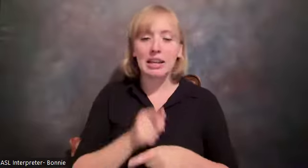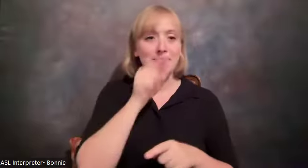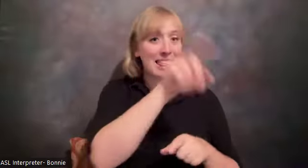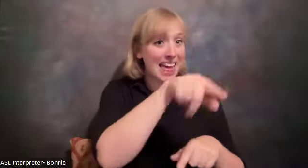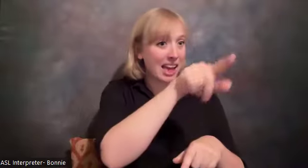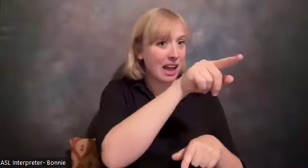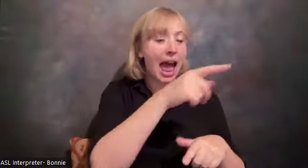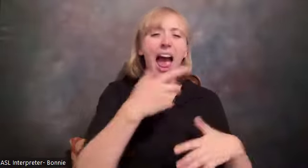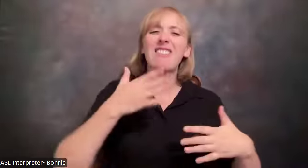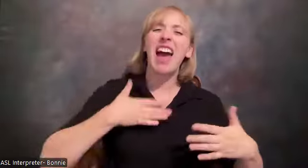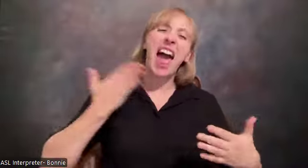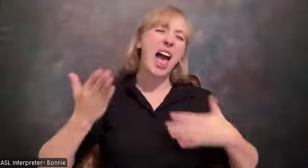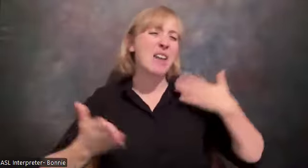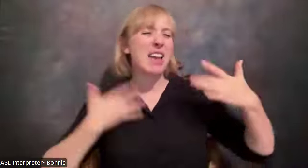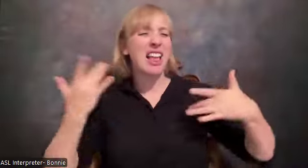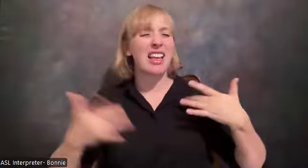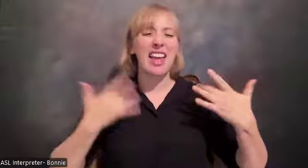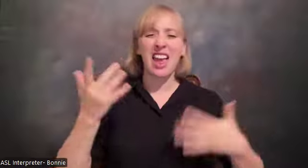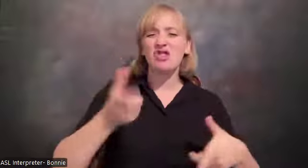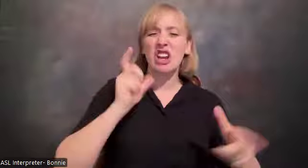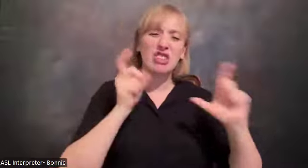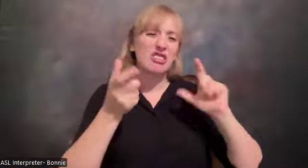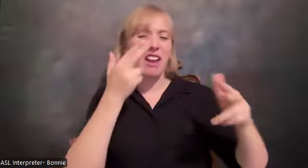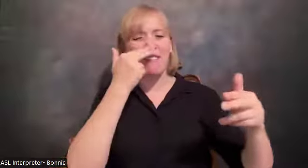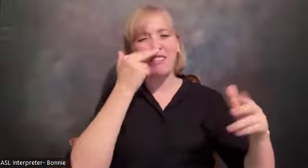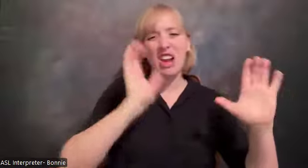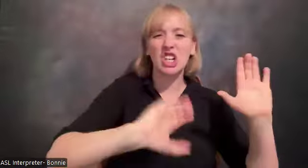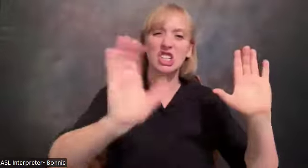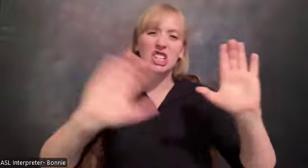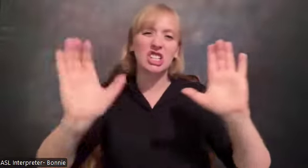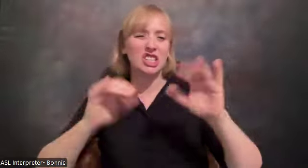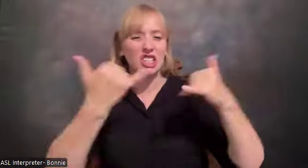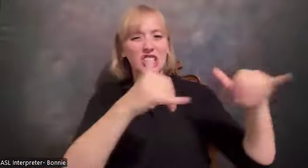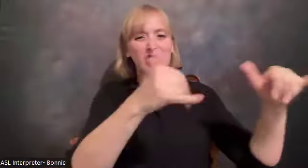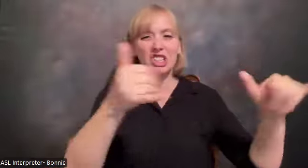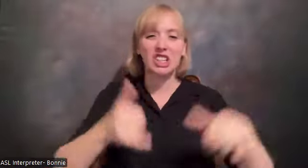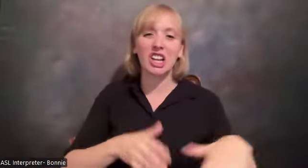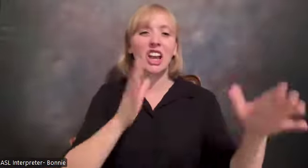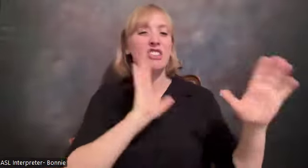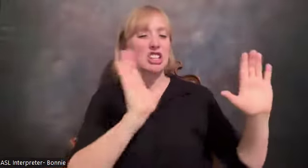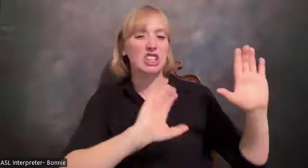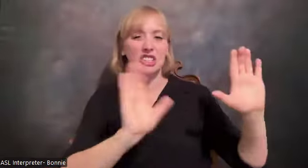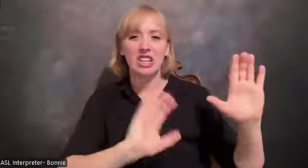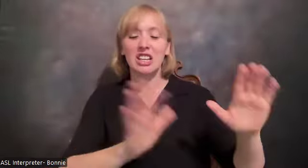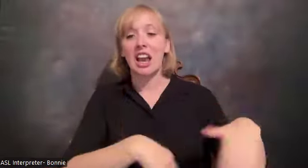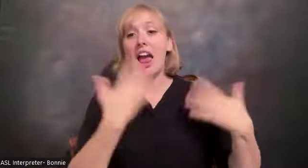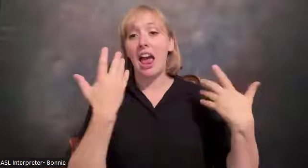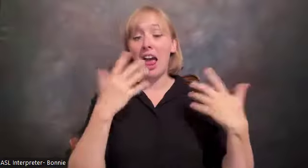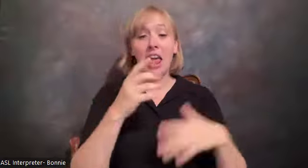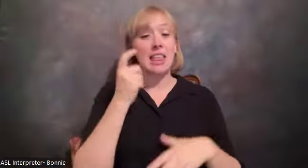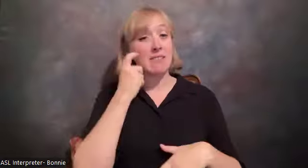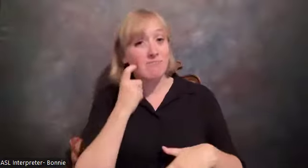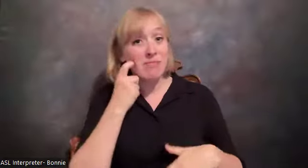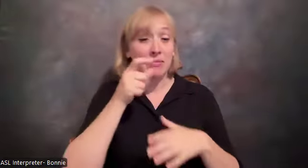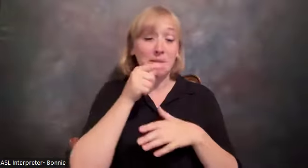corner, we'd have the good time crowd. Fun, drink, talk, woo, party, drink, talk, add a little methamphetamine, talk a little